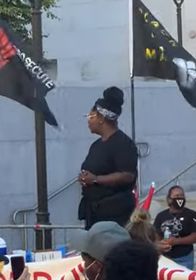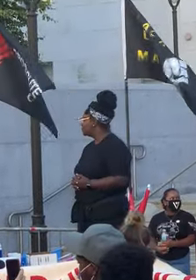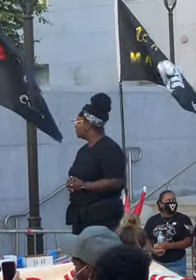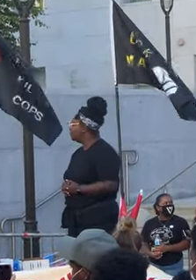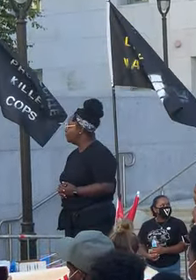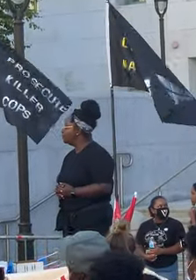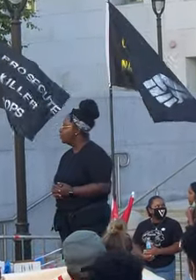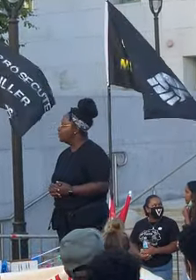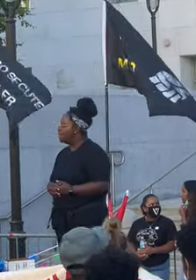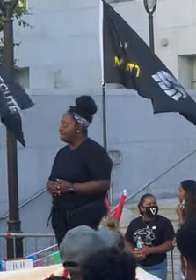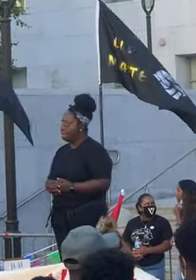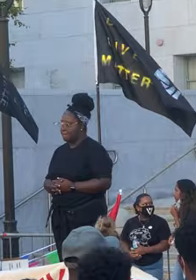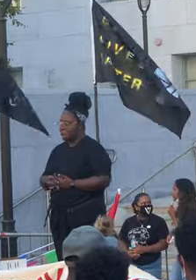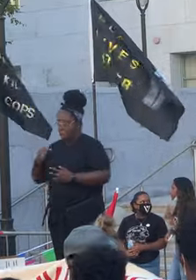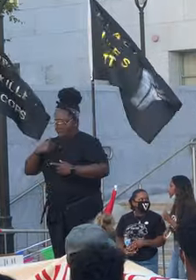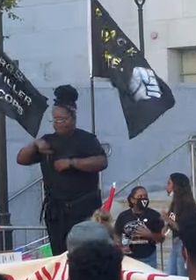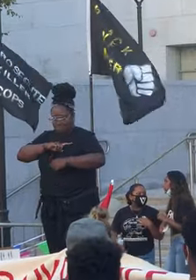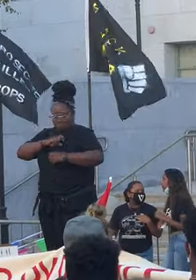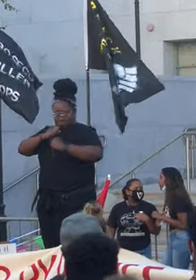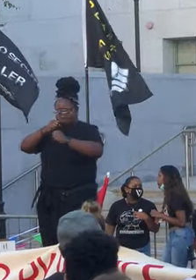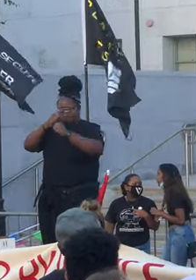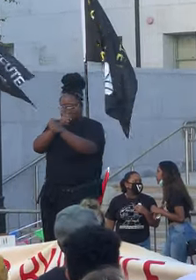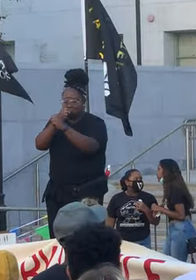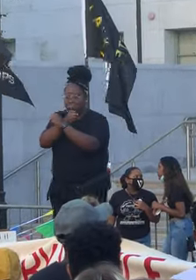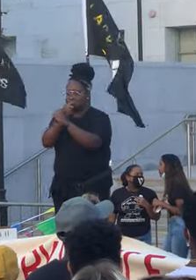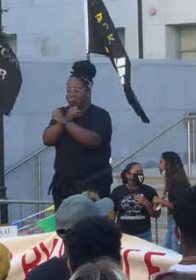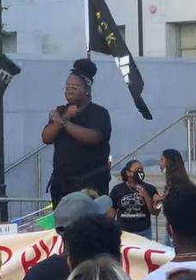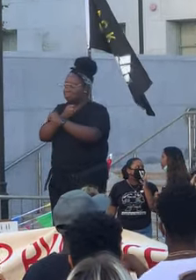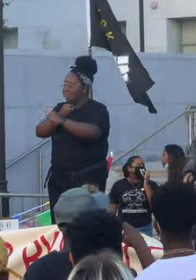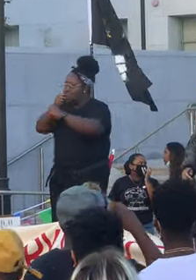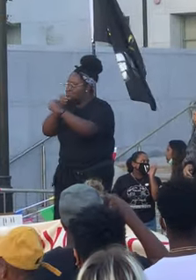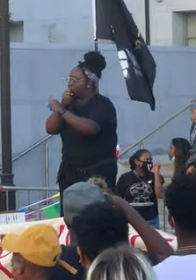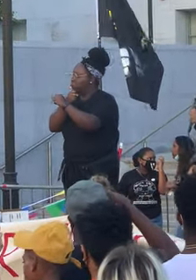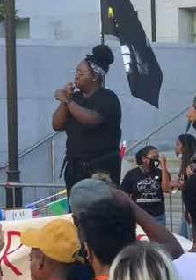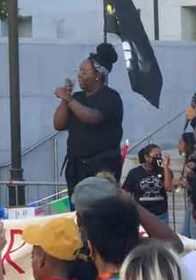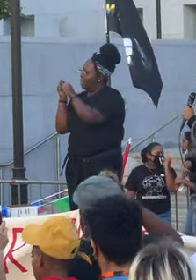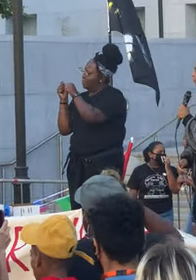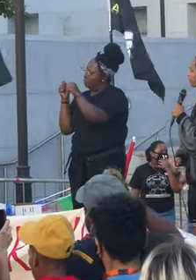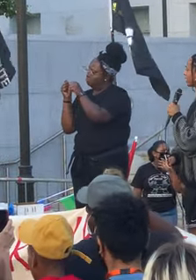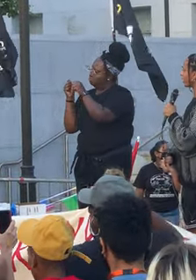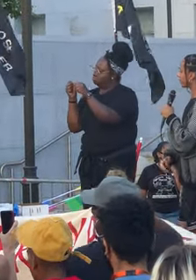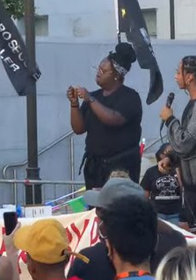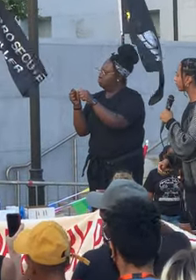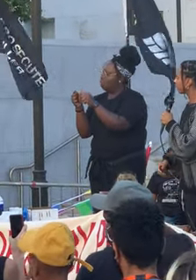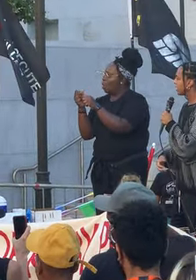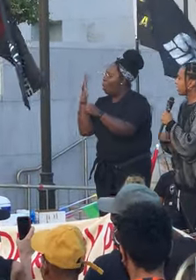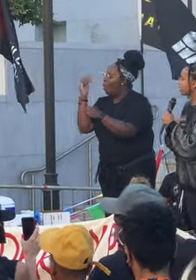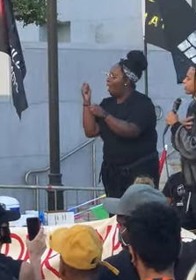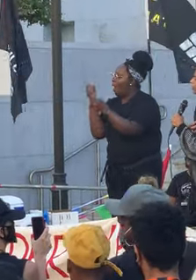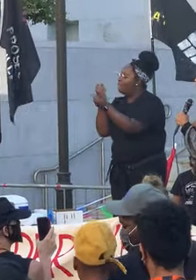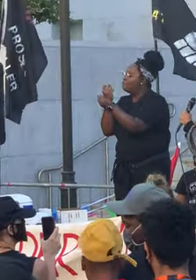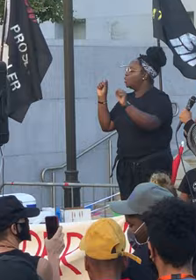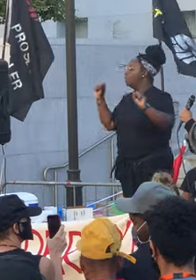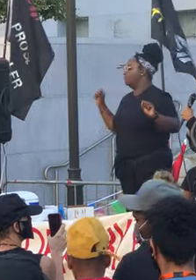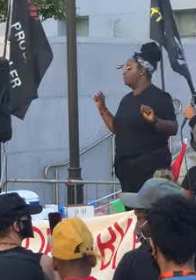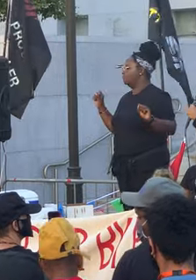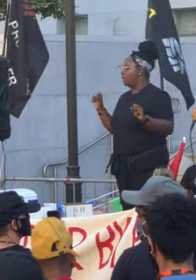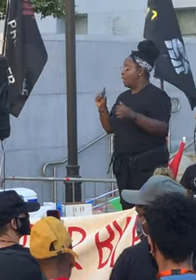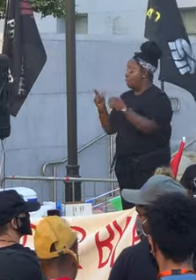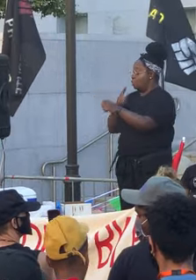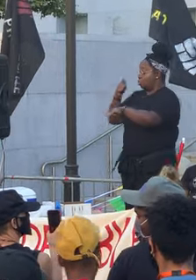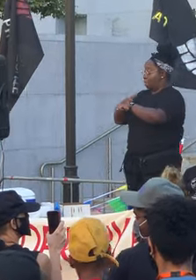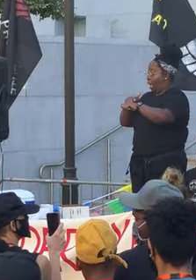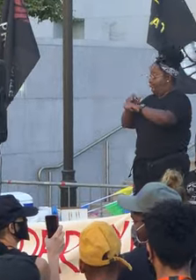And we fought for that cost. We fought and we continue to fight for those little bits of freedom. Because for the first time in